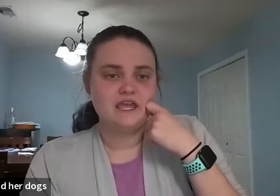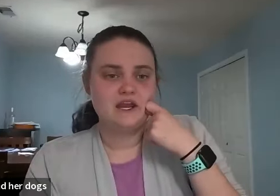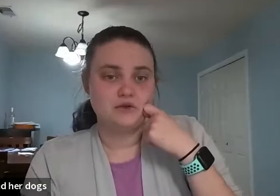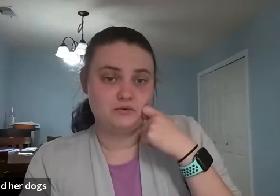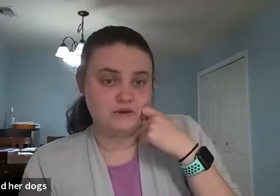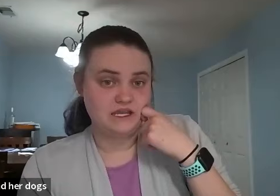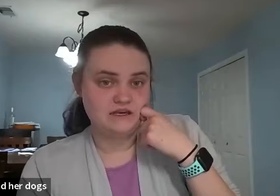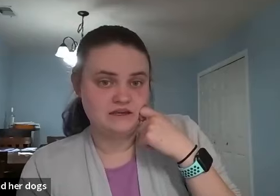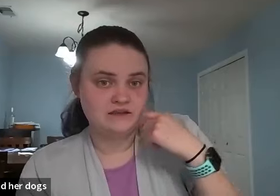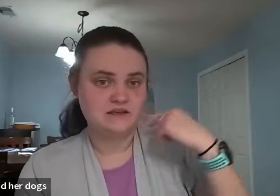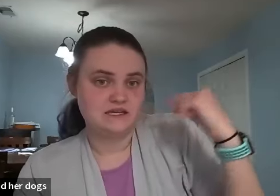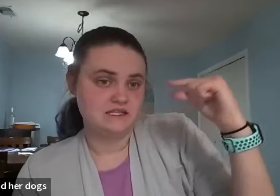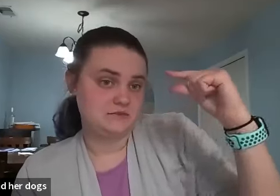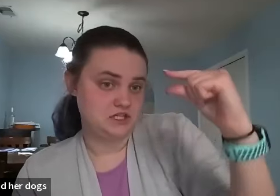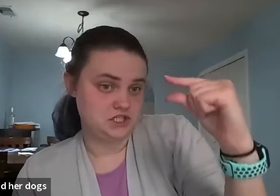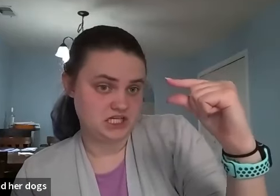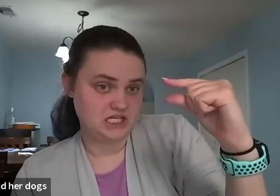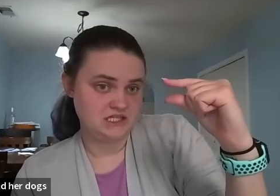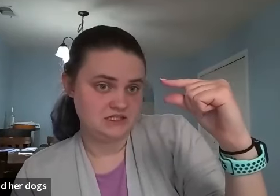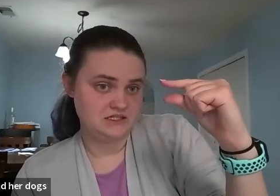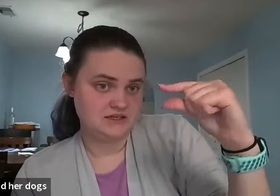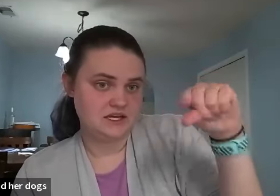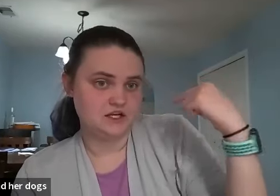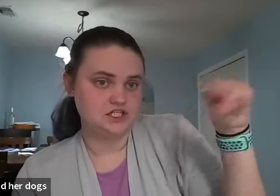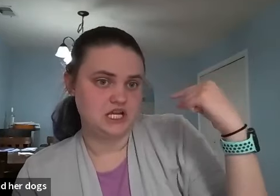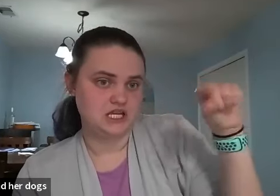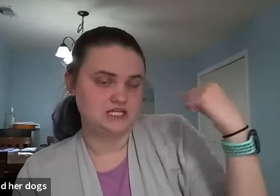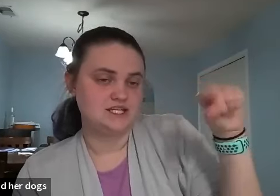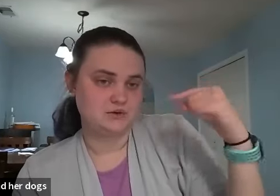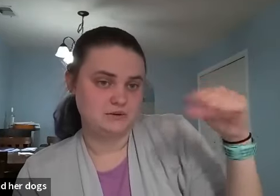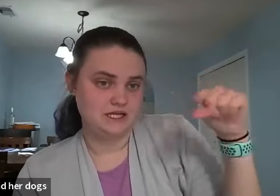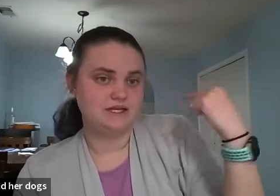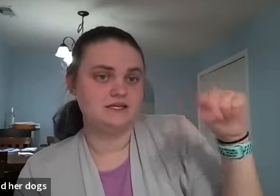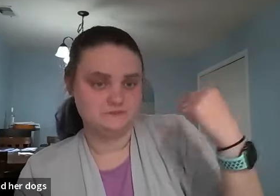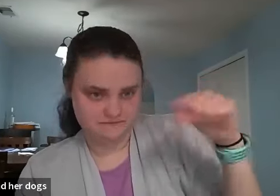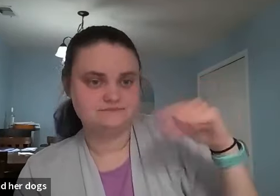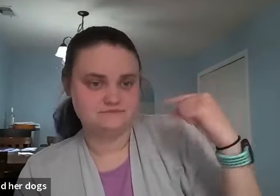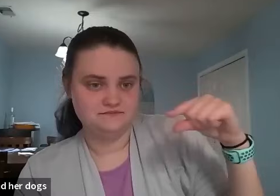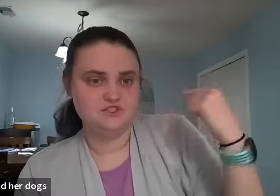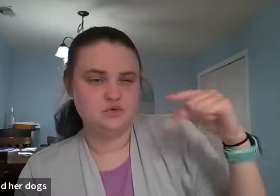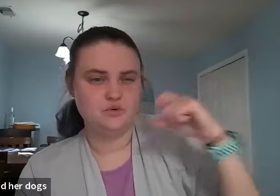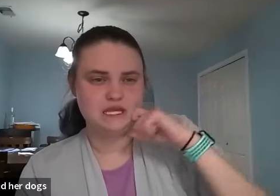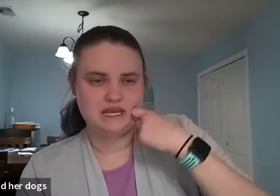Then green. It's going to be a G and you're going to shake it green. So green